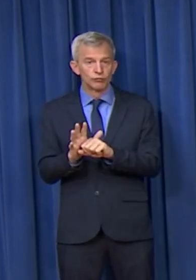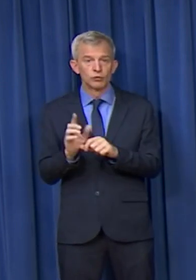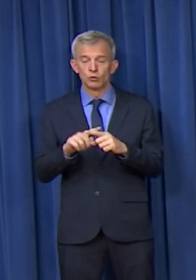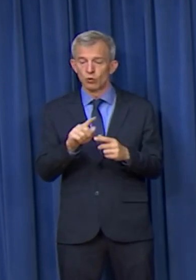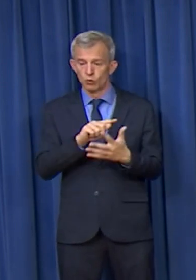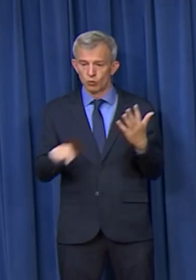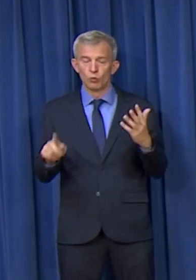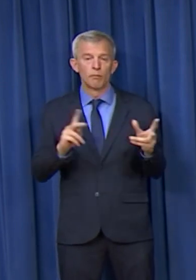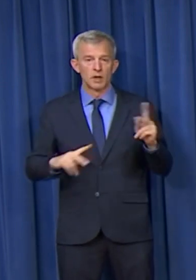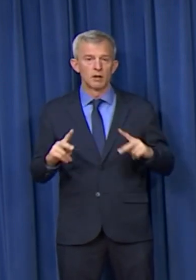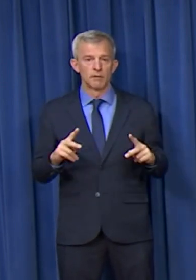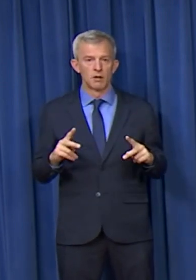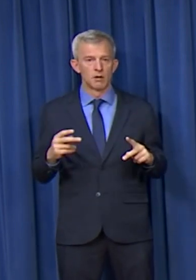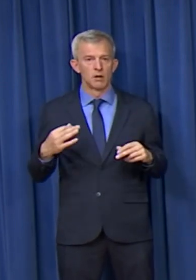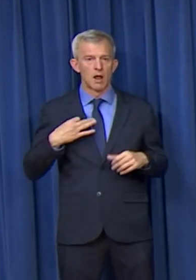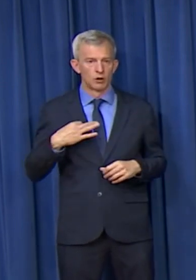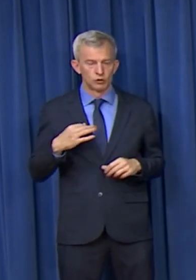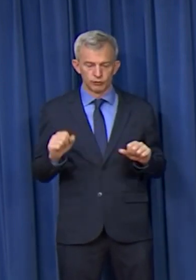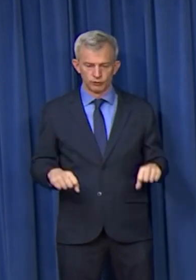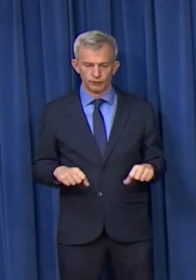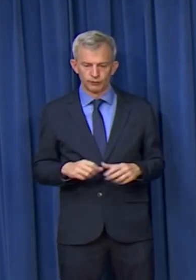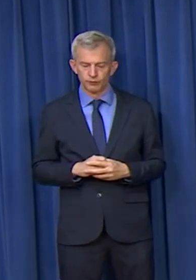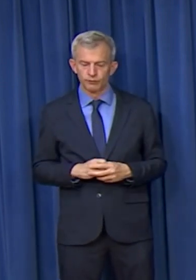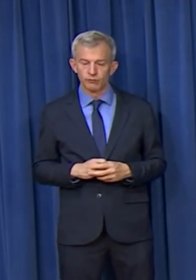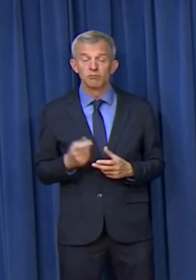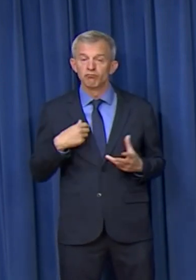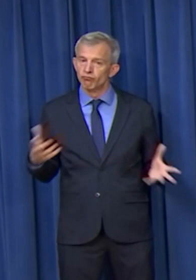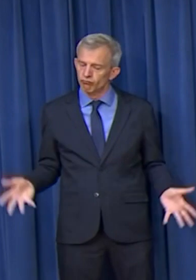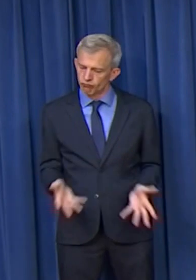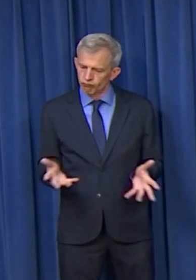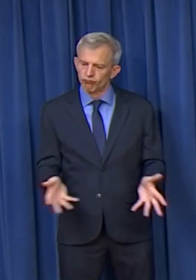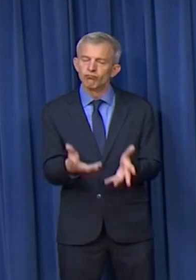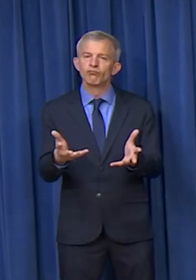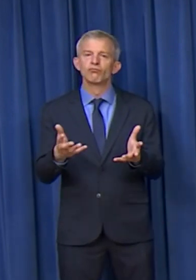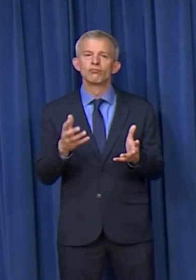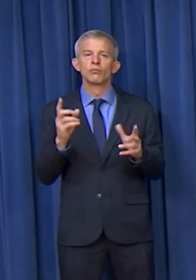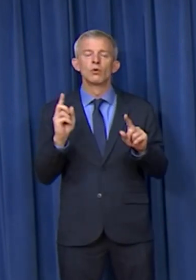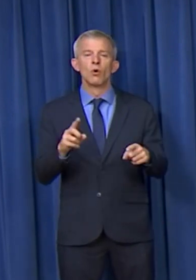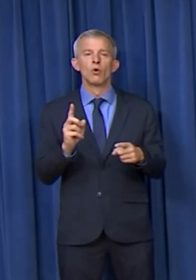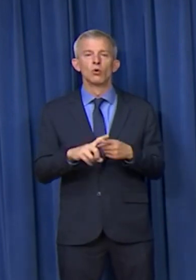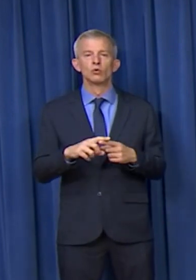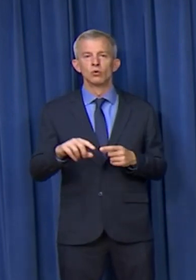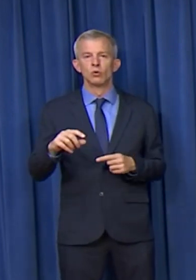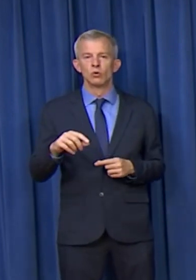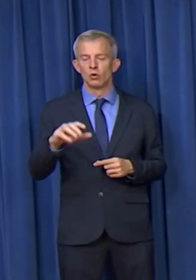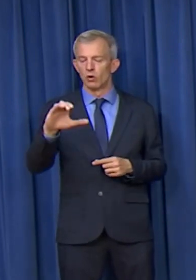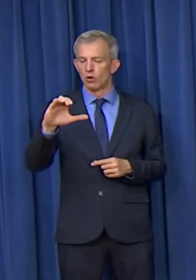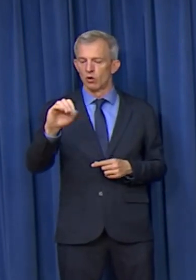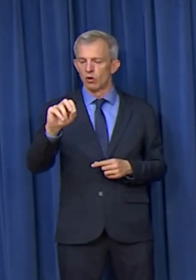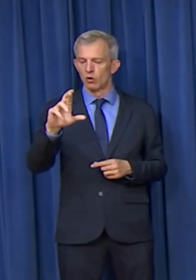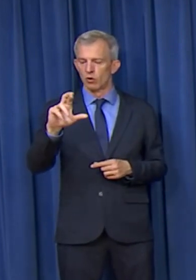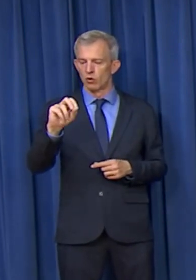are eligible, and I would urge you to go online to